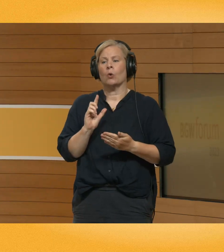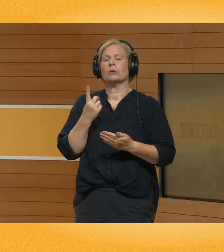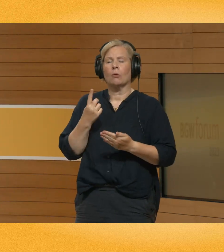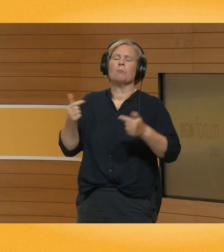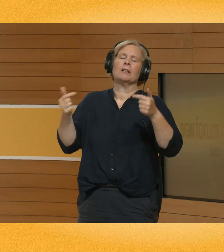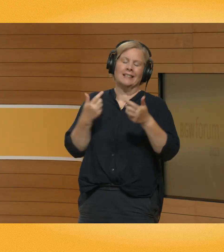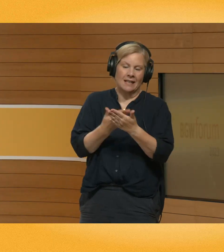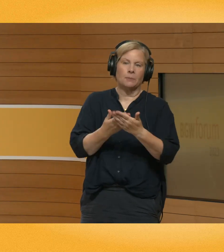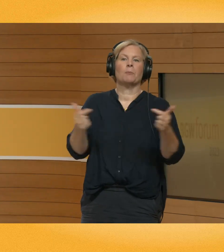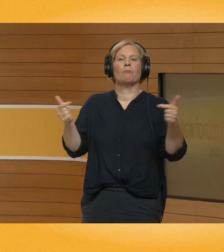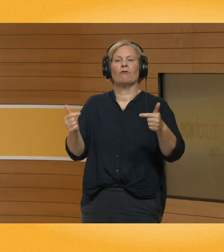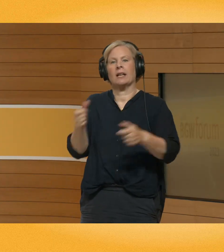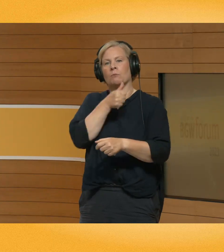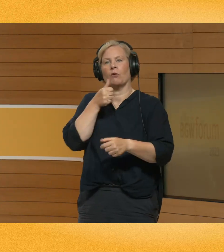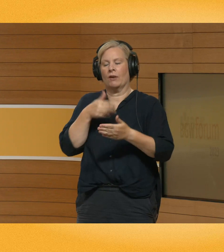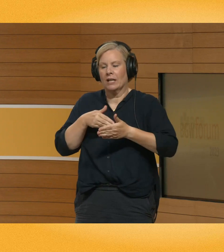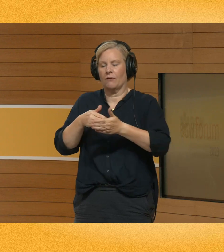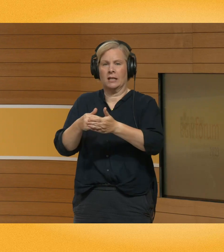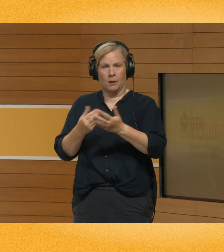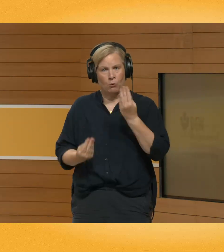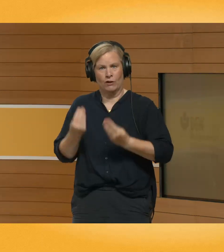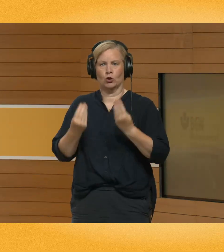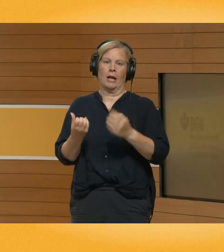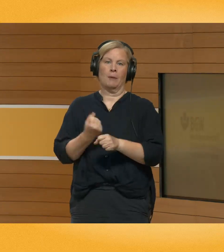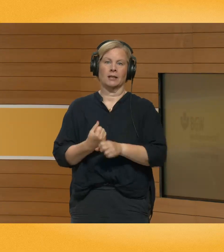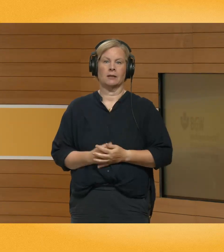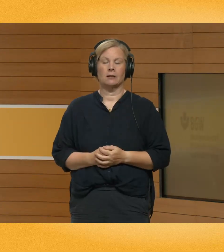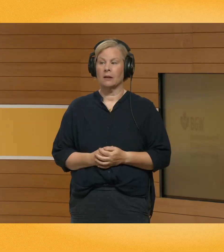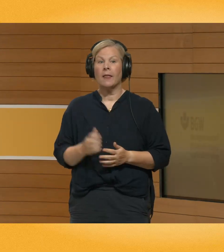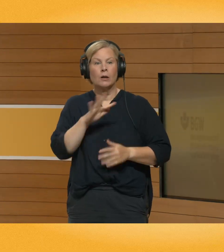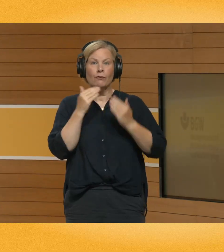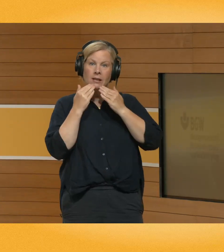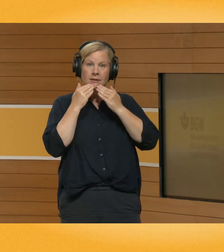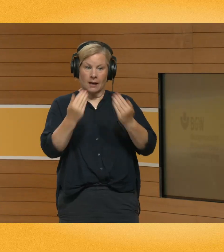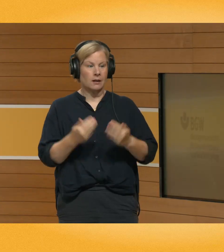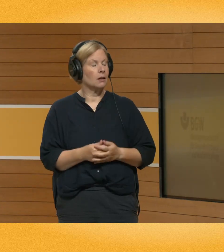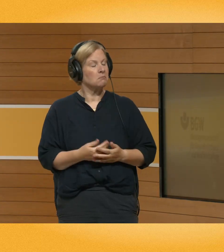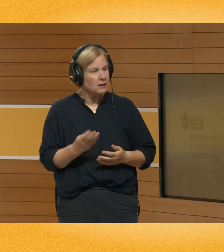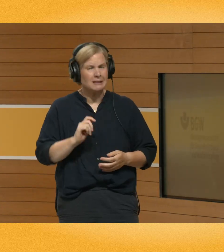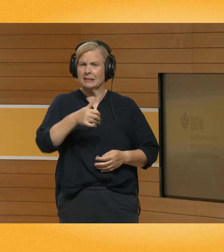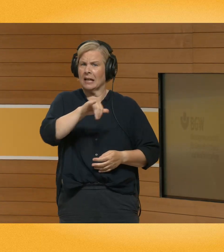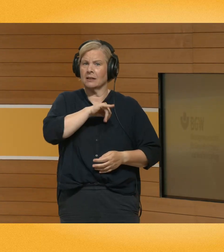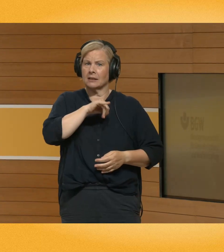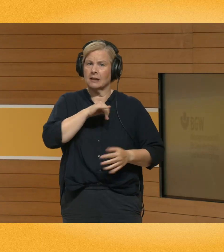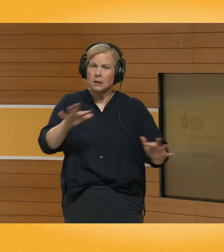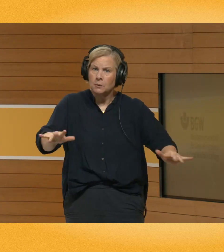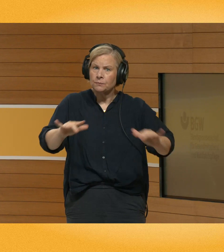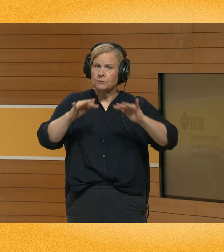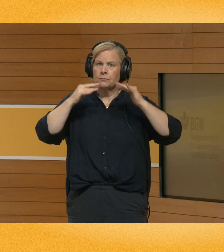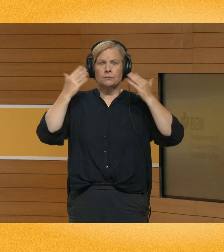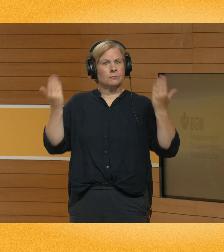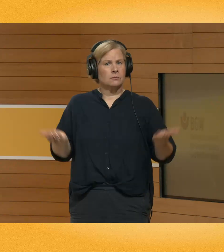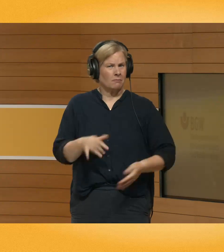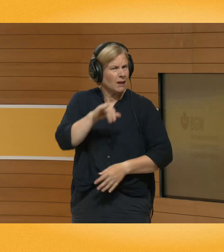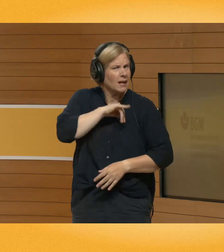Thank you so much. I think that was very interesting and again very inspiring. Like I always love to hear the individual